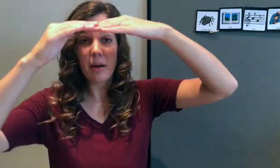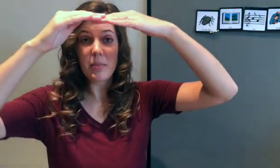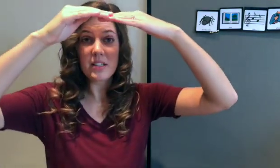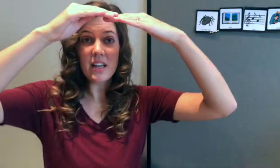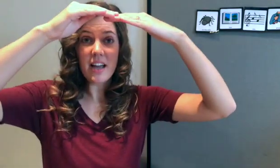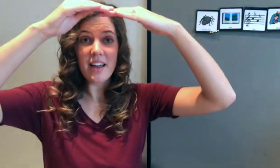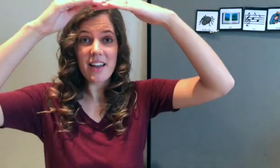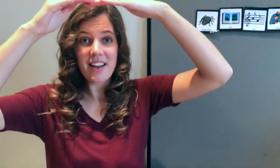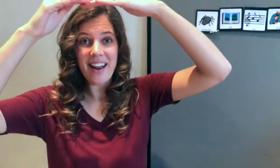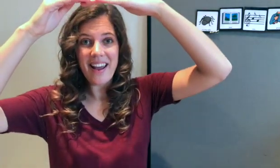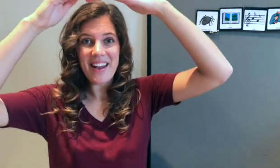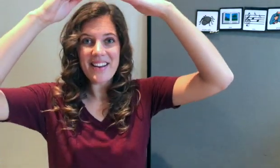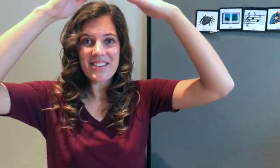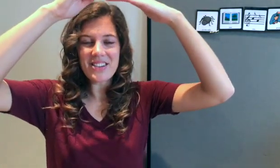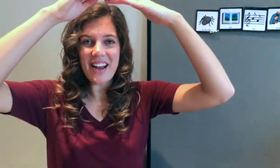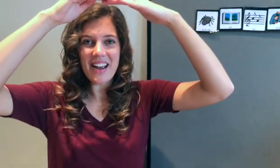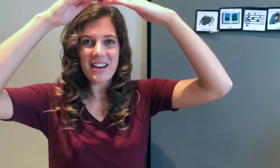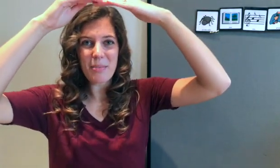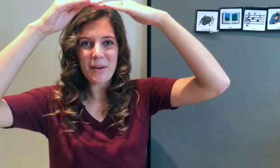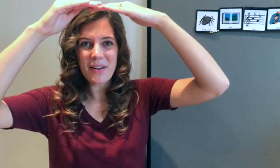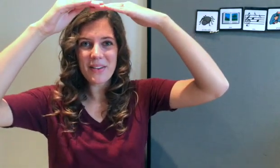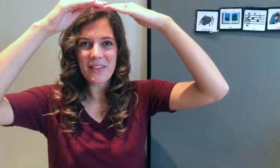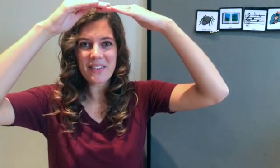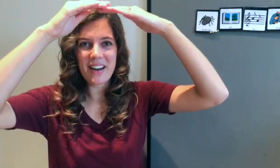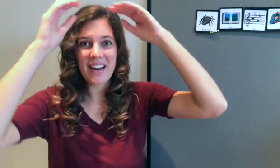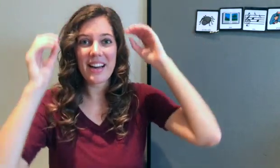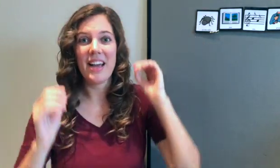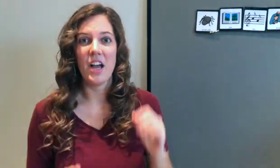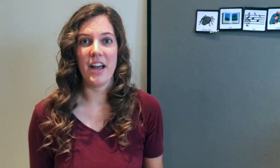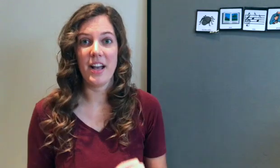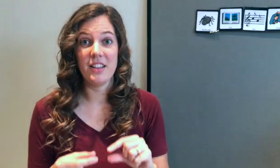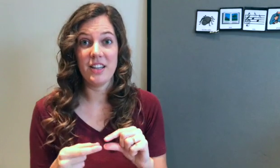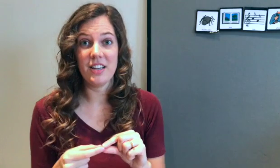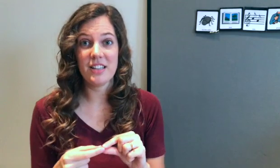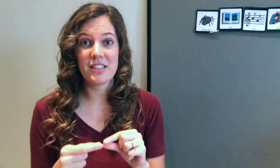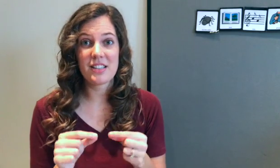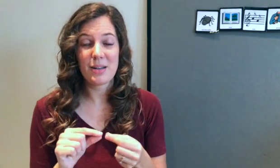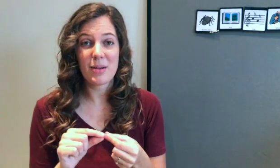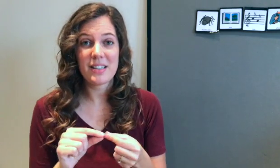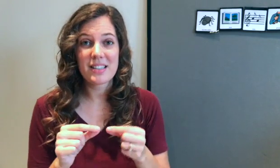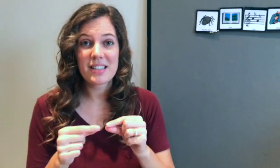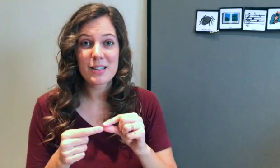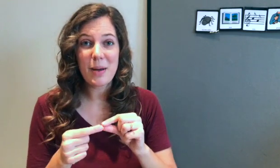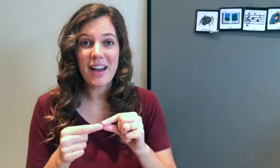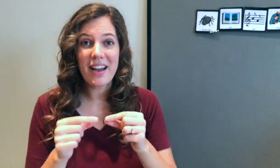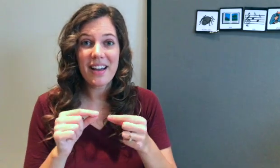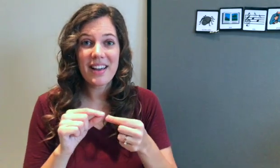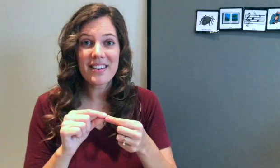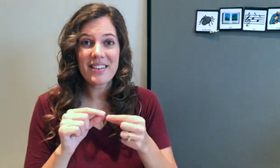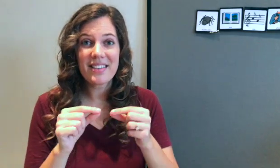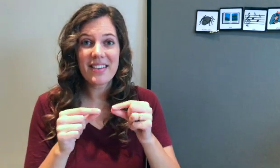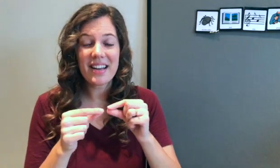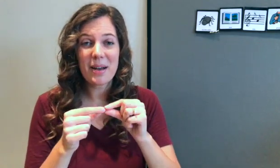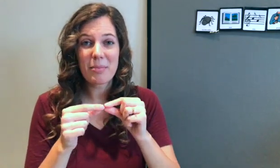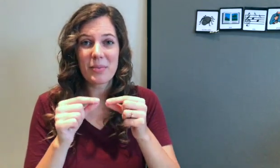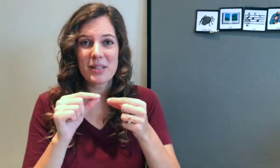the sun and dried up all the rain. And the Itsy Bitsy Spider went up the